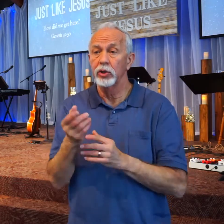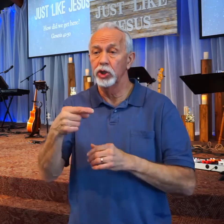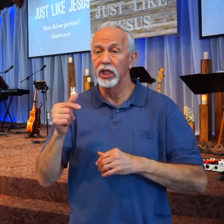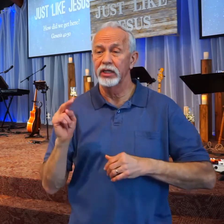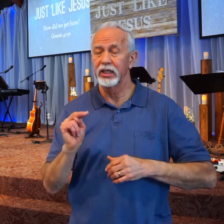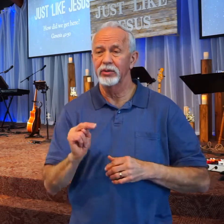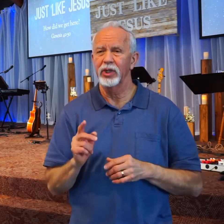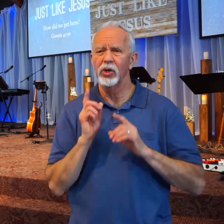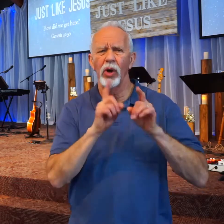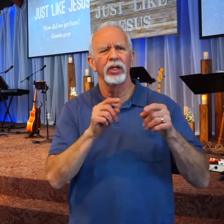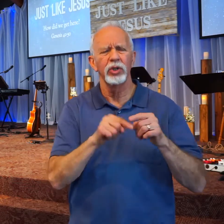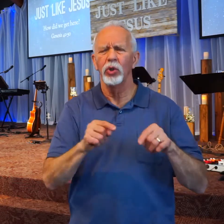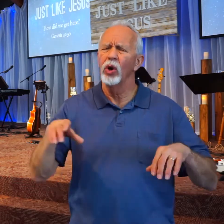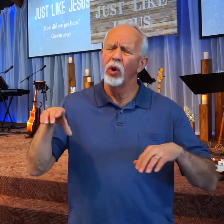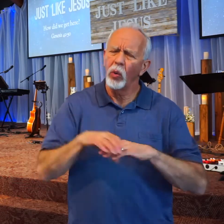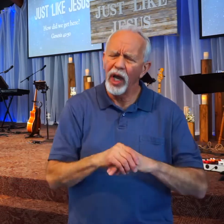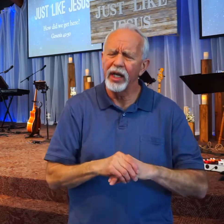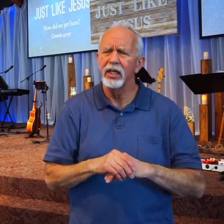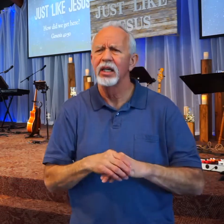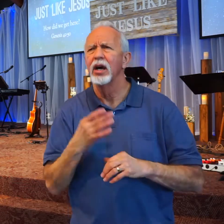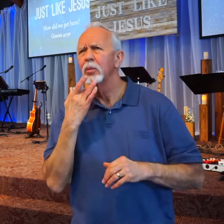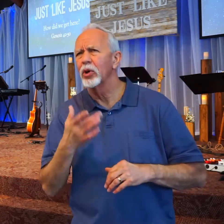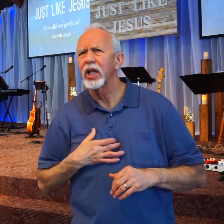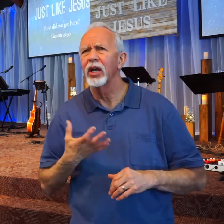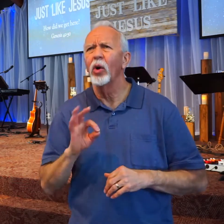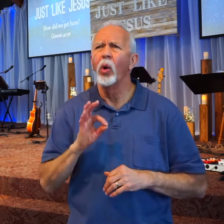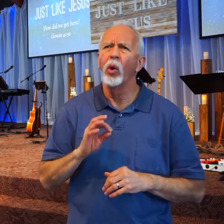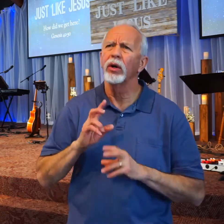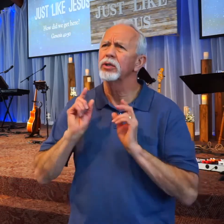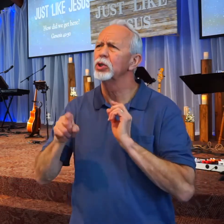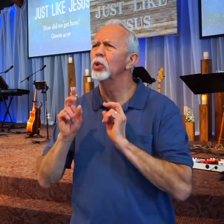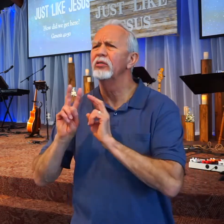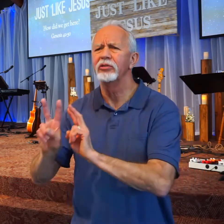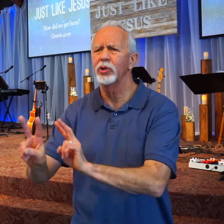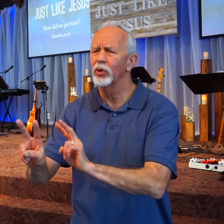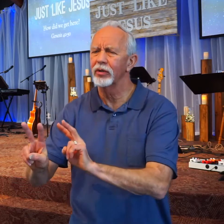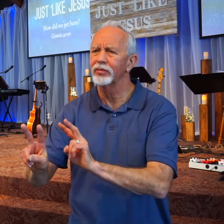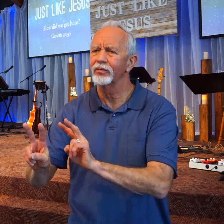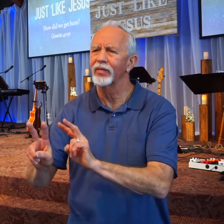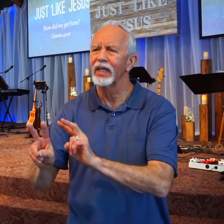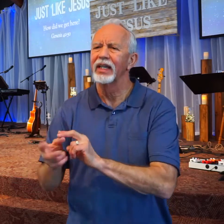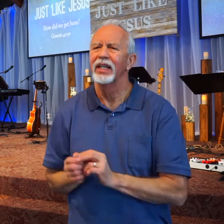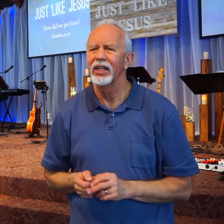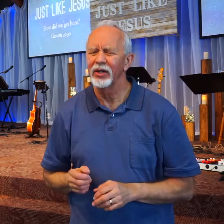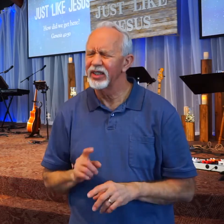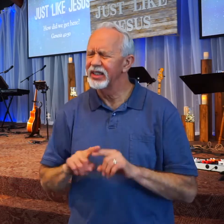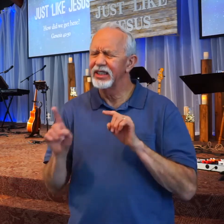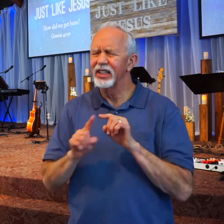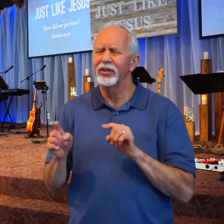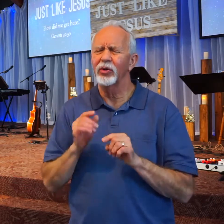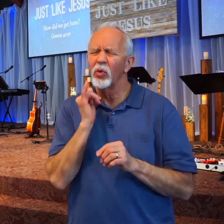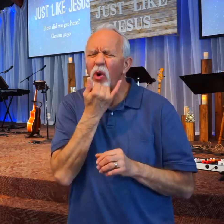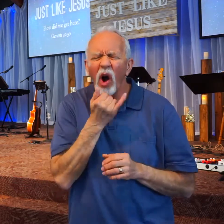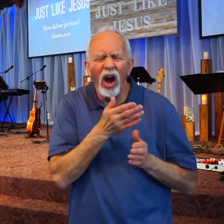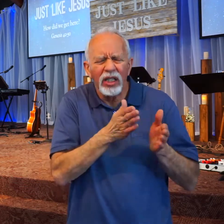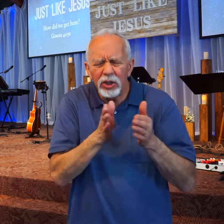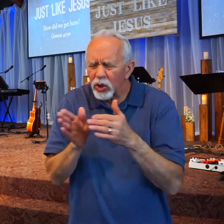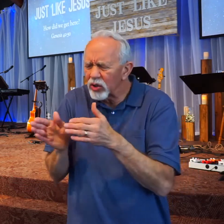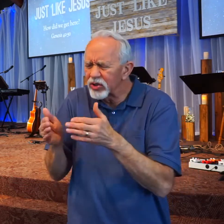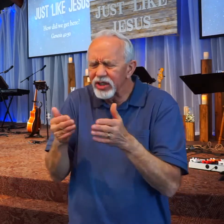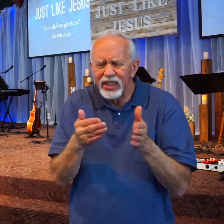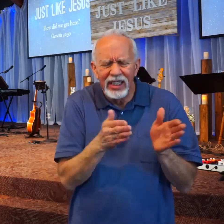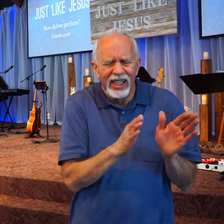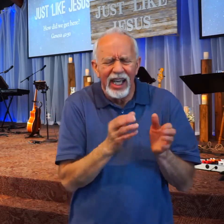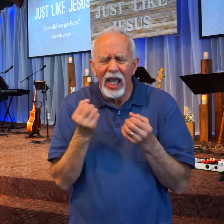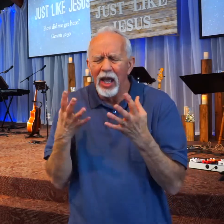we're either going to a wedding, a birthday, or we're going to a funeral. There are side roads, there are wrong turns along the way, there are